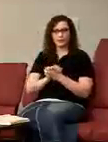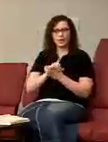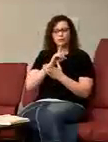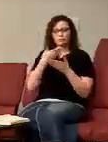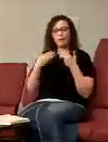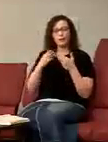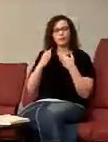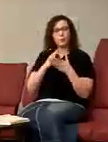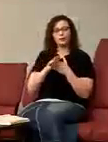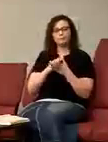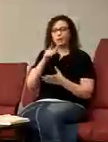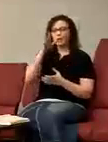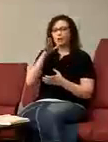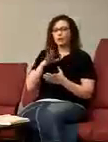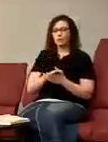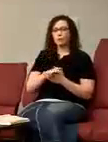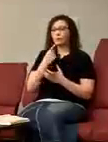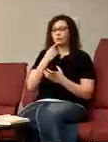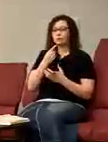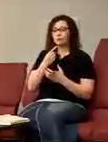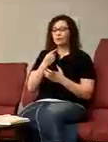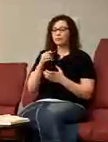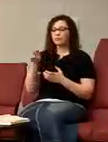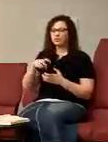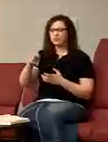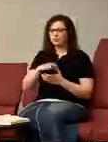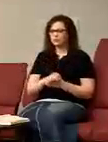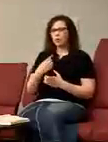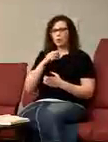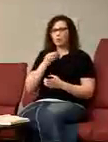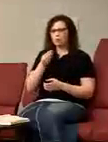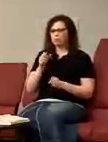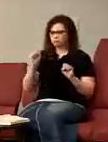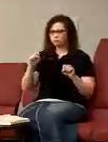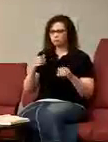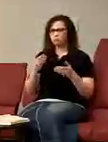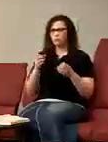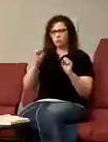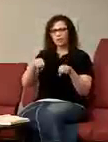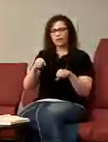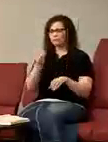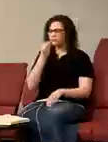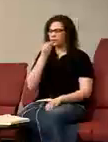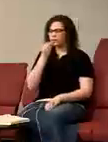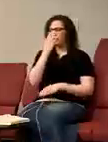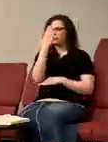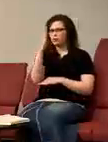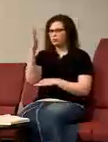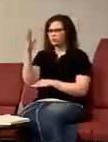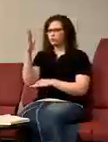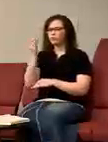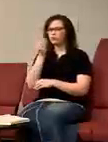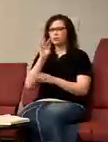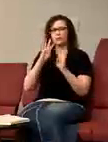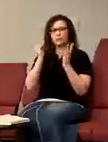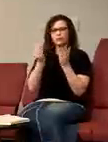anyway, it says, and the woman said unto the serpent, we may eat of the fruit of the garden, of the trees of the garden, but the fruit of the tree